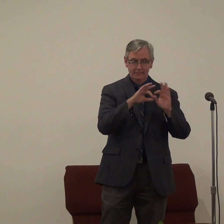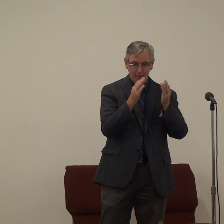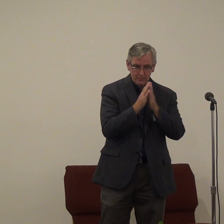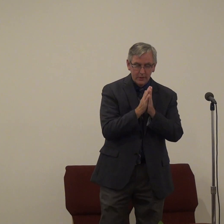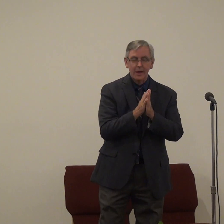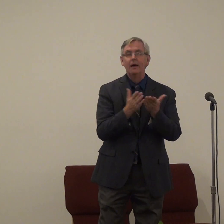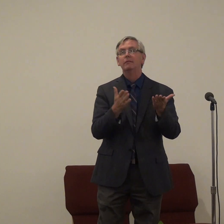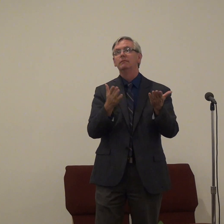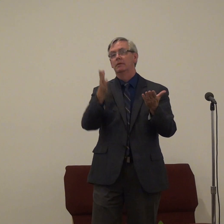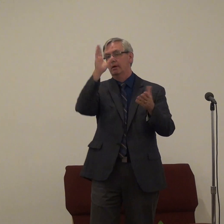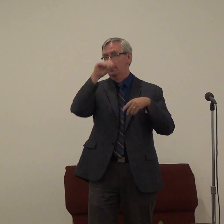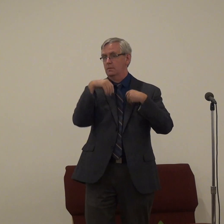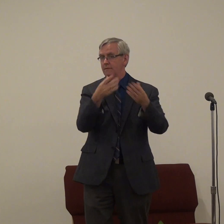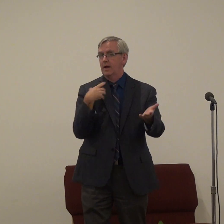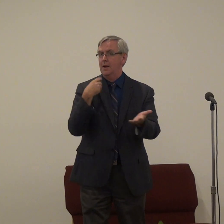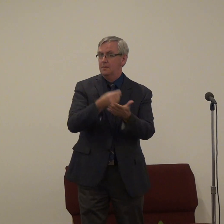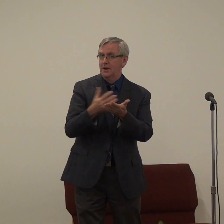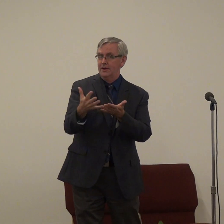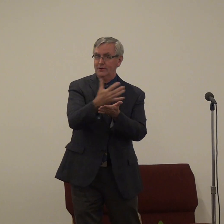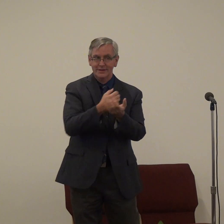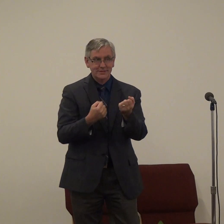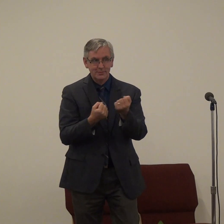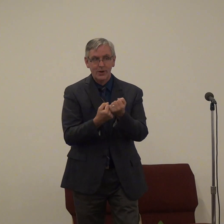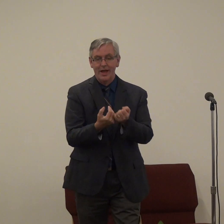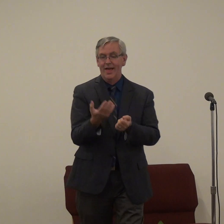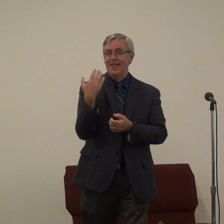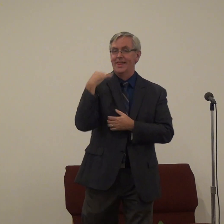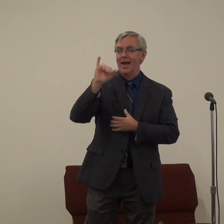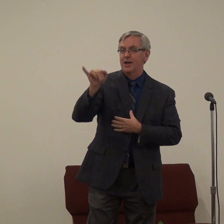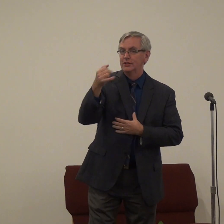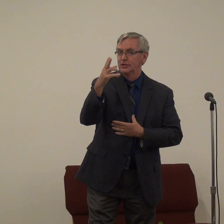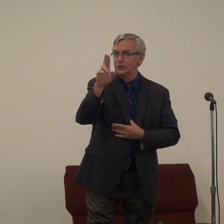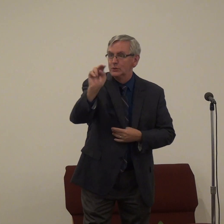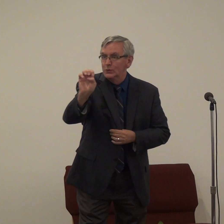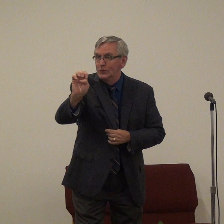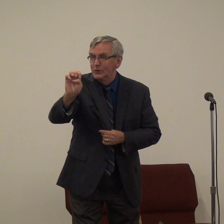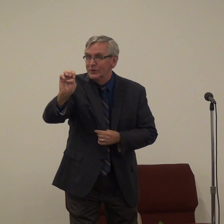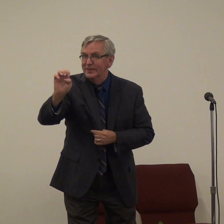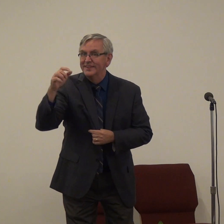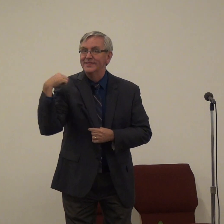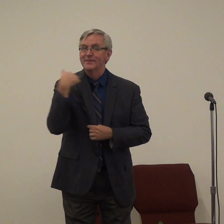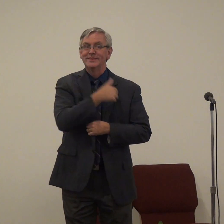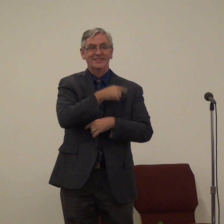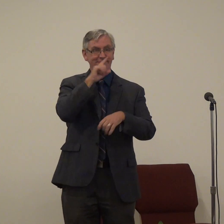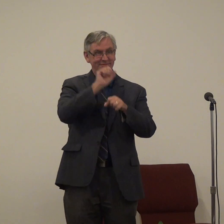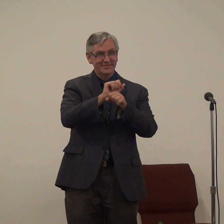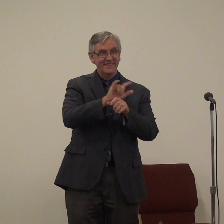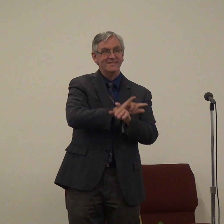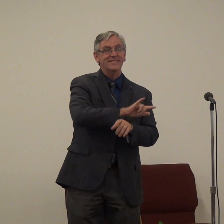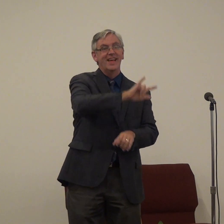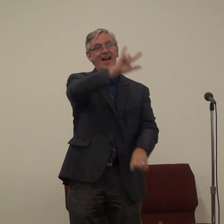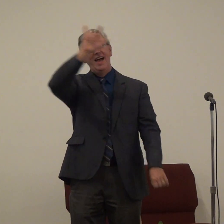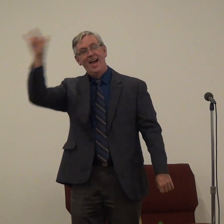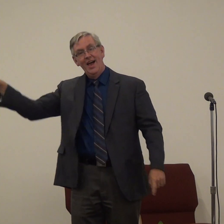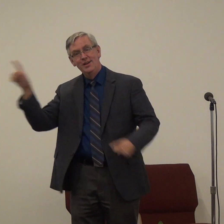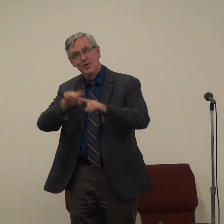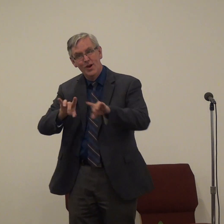it. So we started praying, and God started providing the money, and we raised the money to go. So last June, we flew